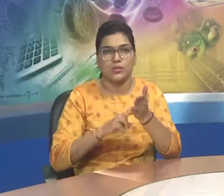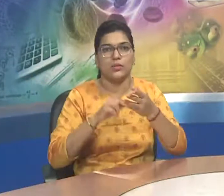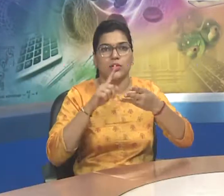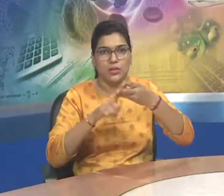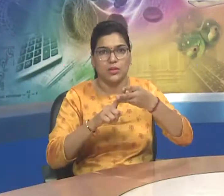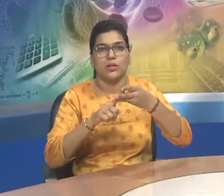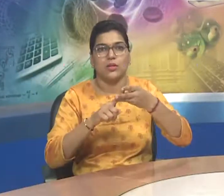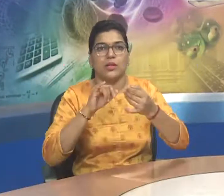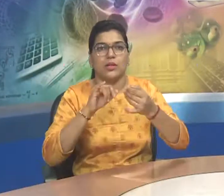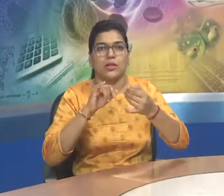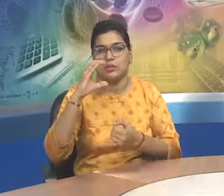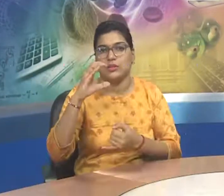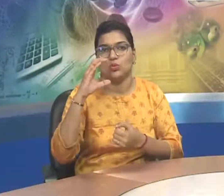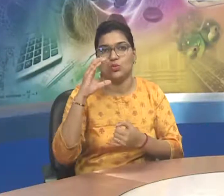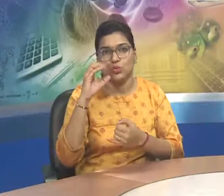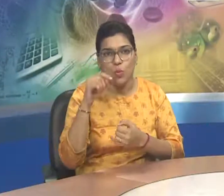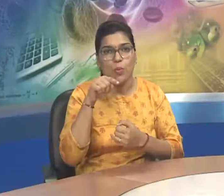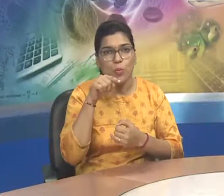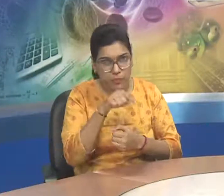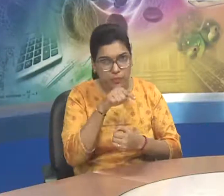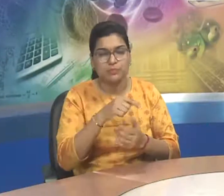to take a